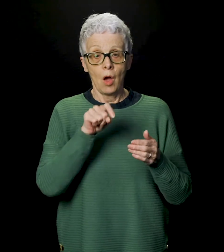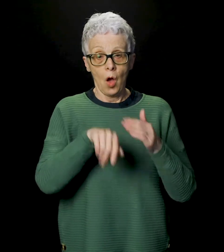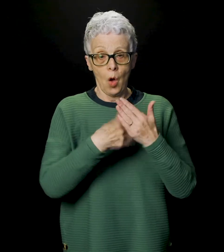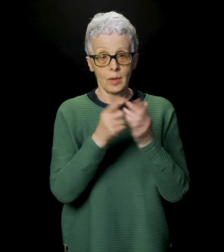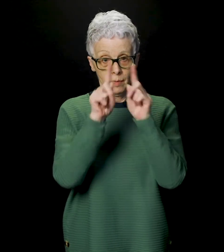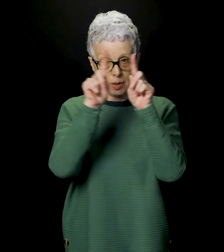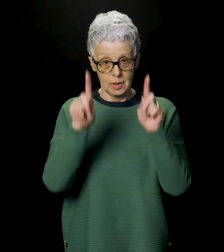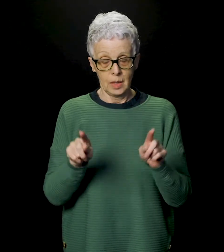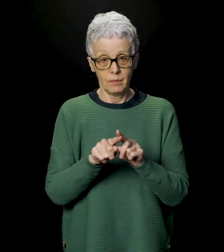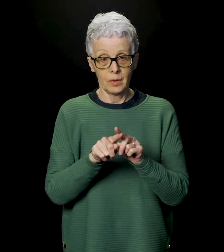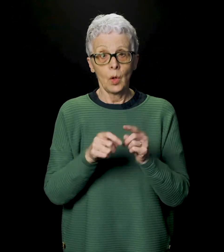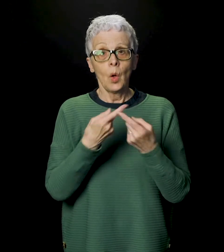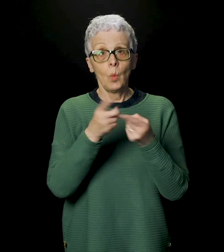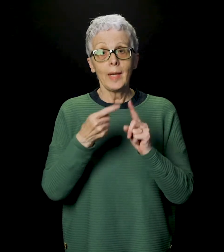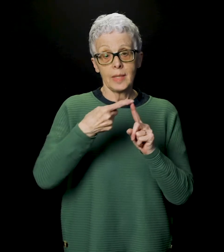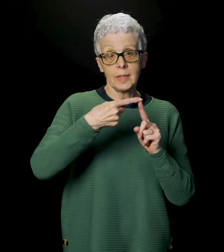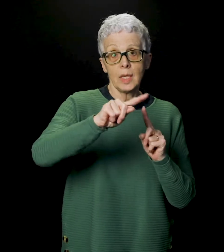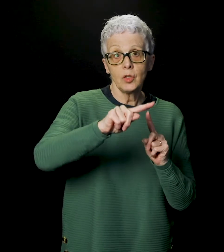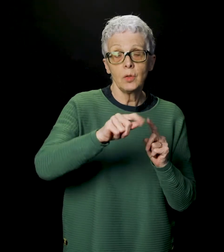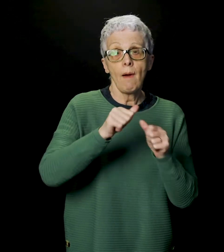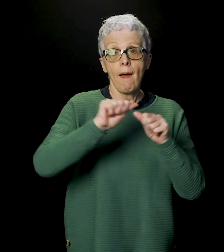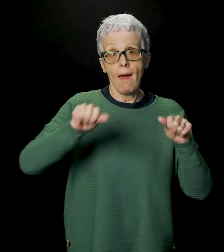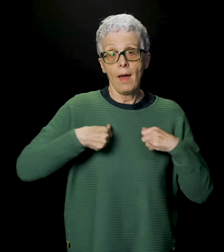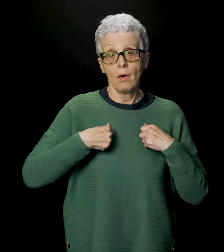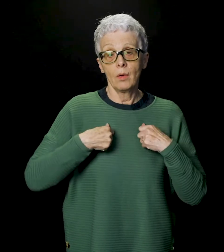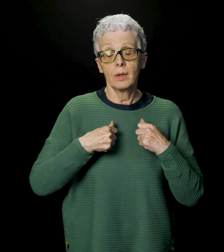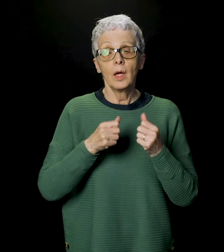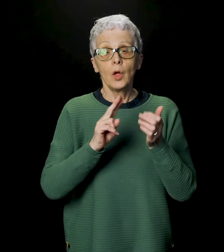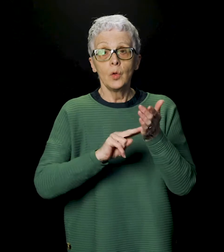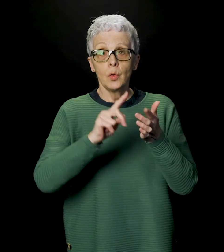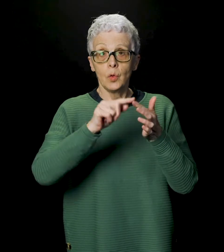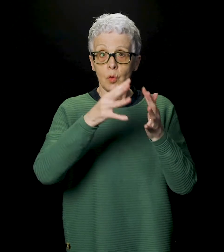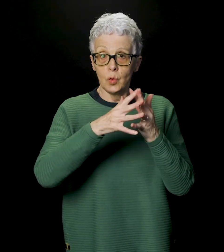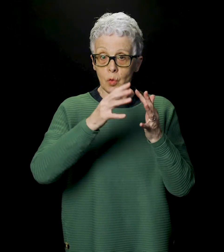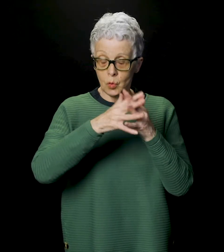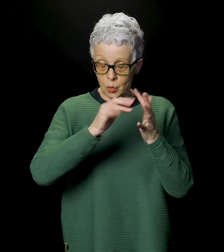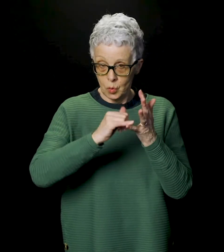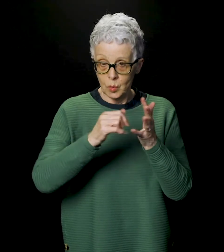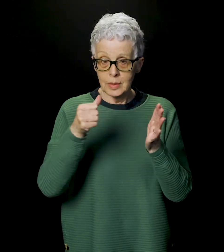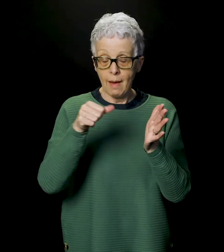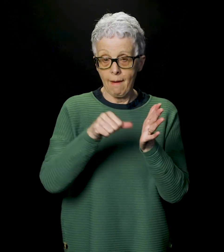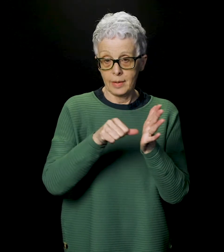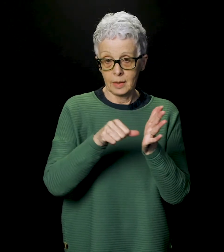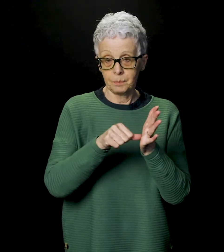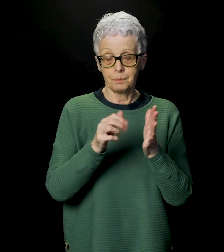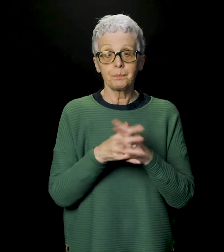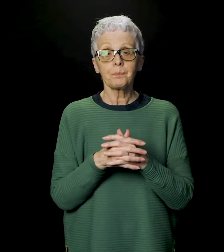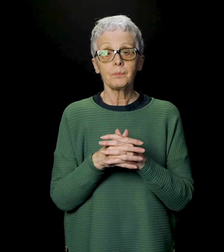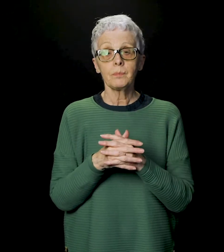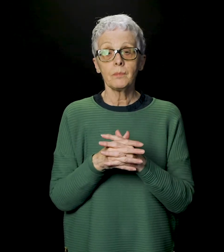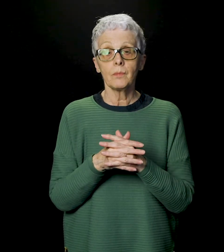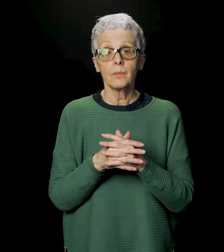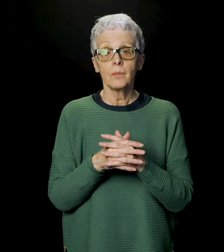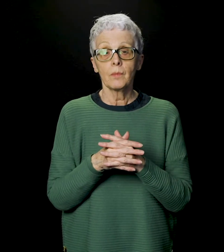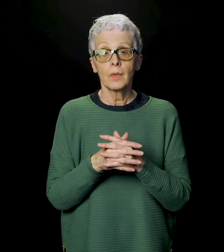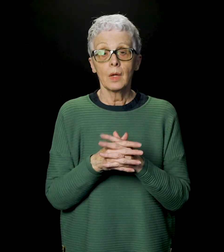and we can send you our newsletter. Also, we have a prayer app for Oceania, which has one prayer point a day.